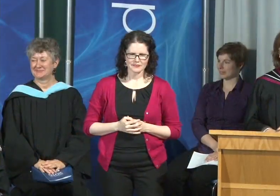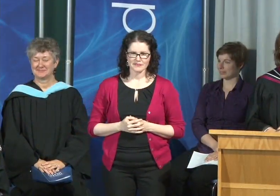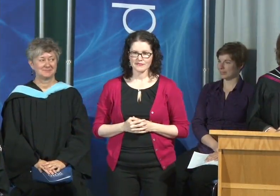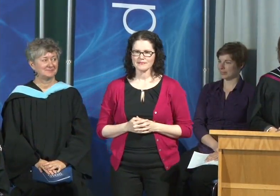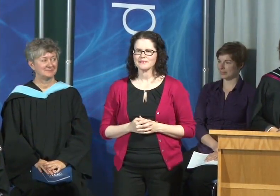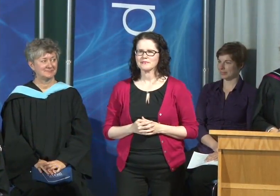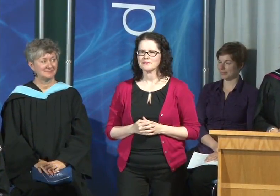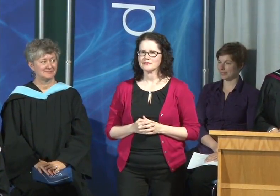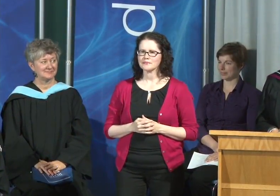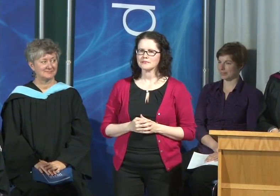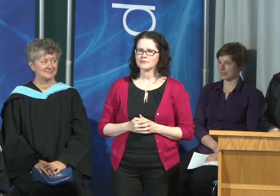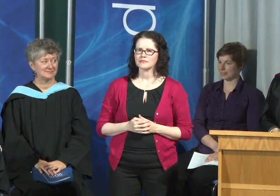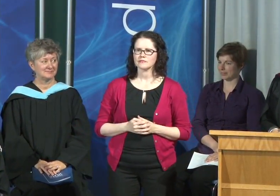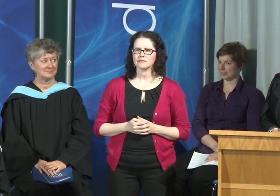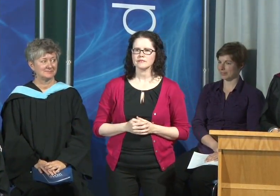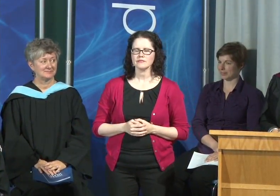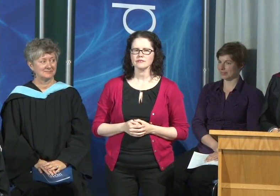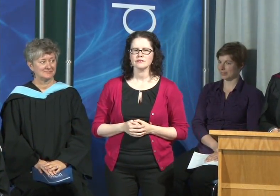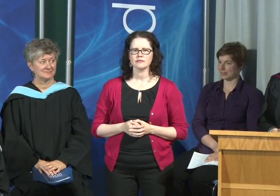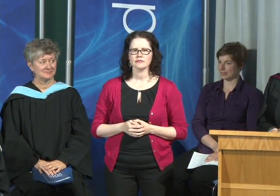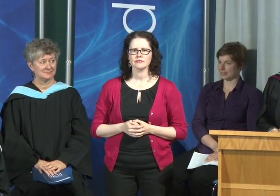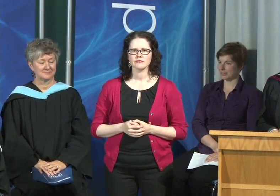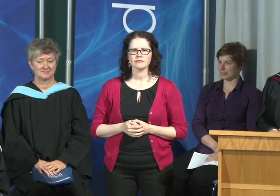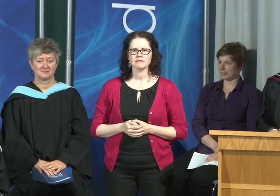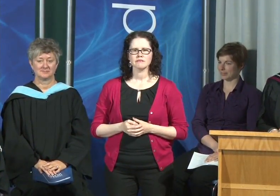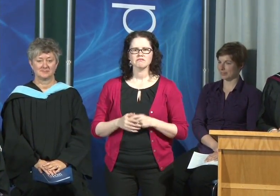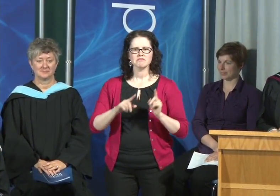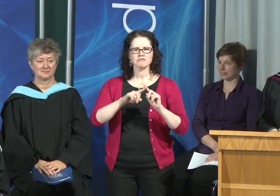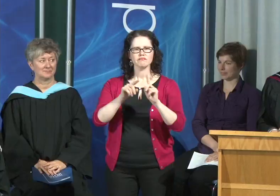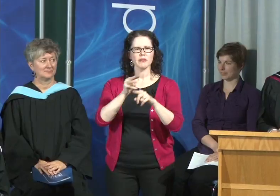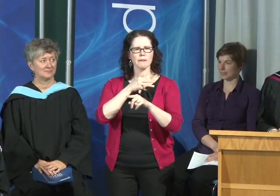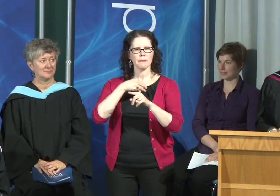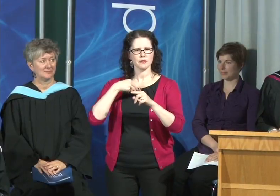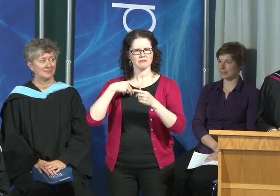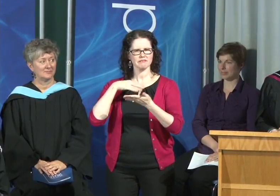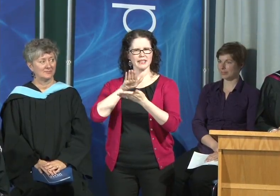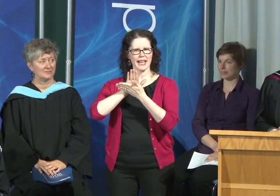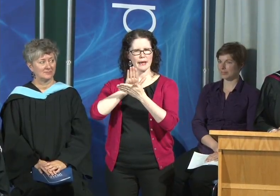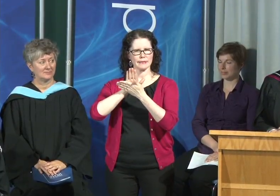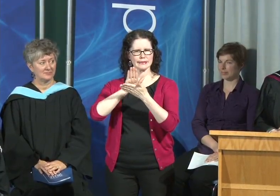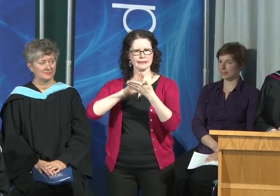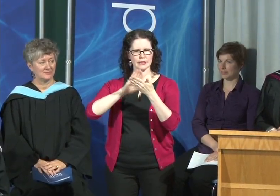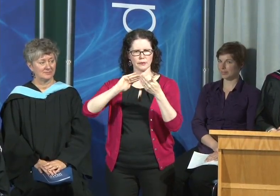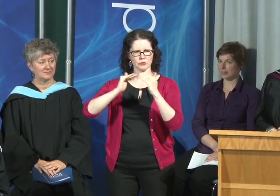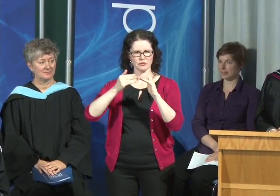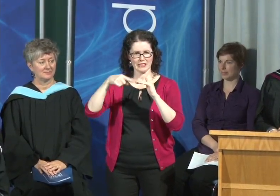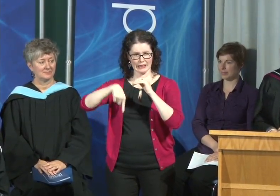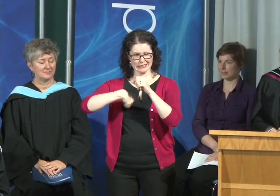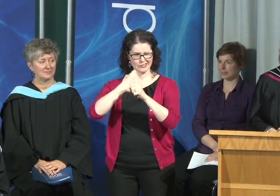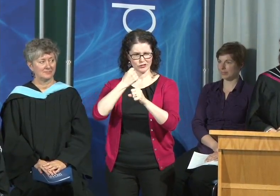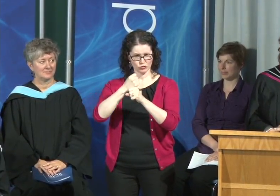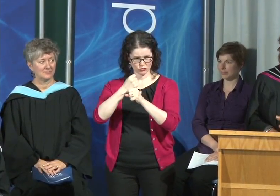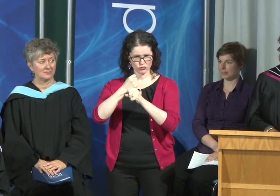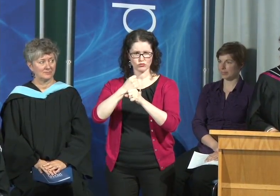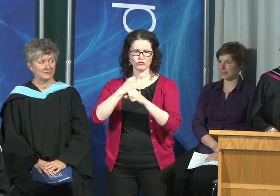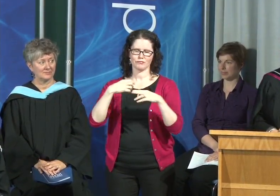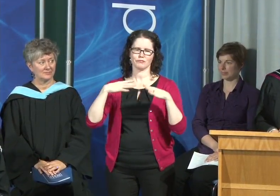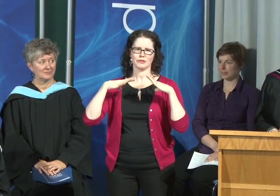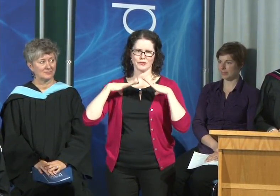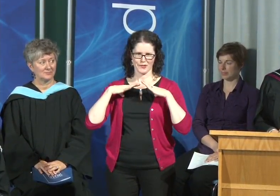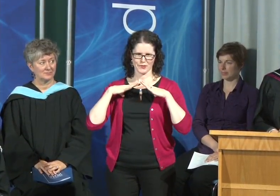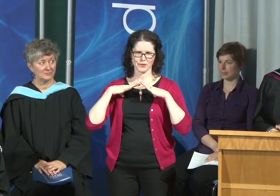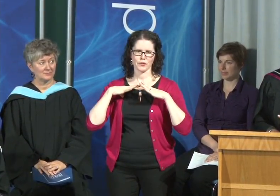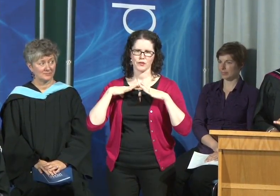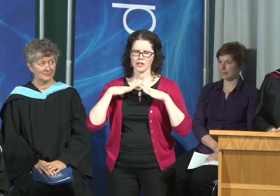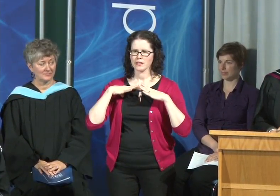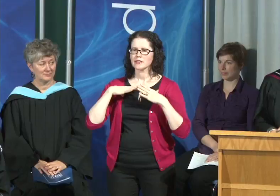I also want to recognize members of our campus community who decided to retire earlier this year and who are